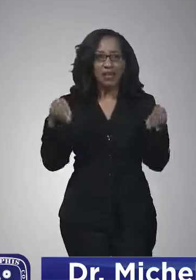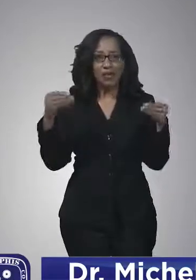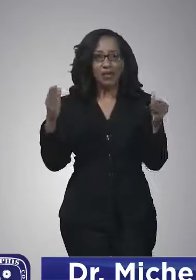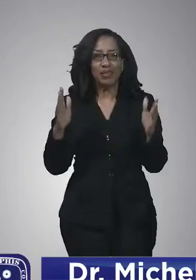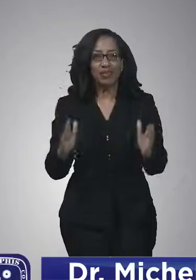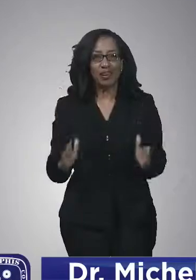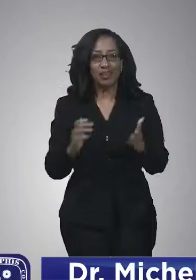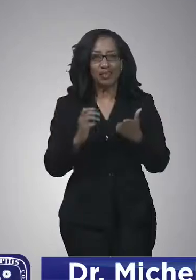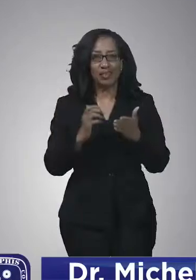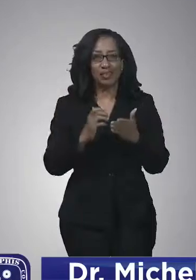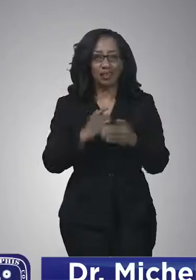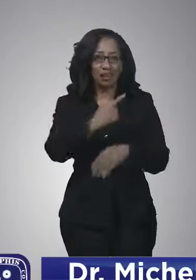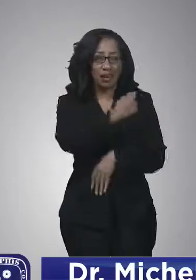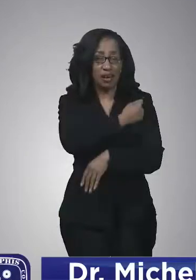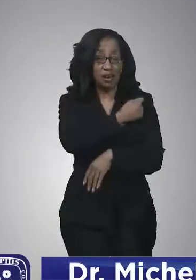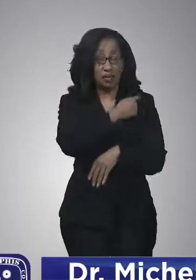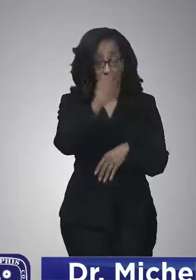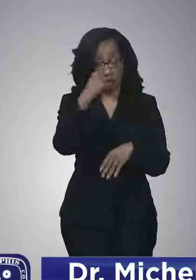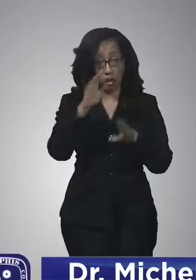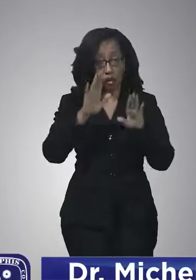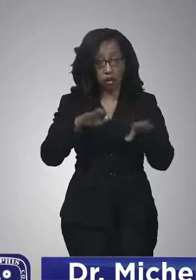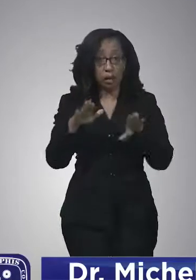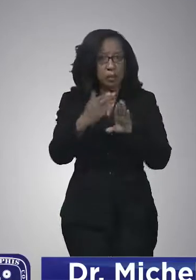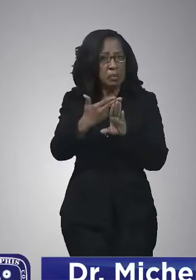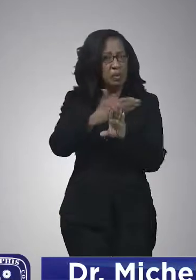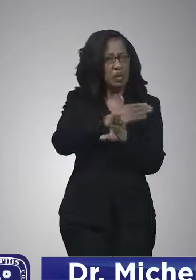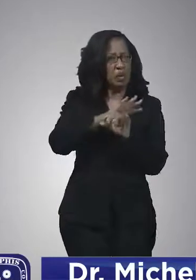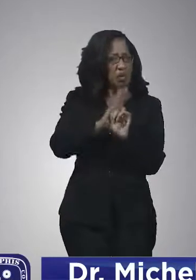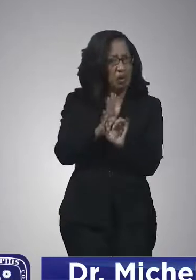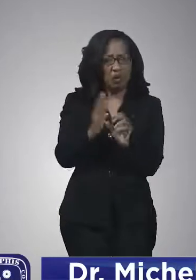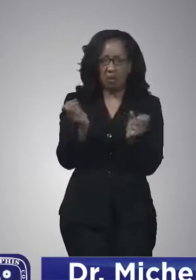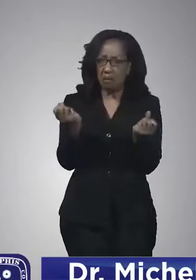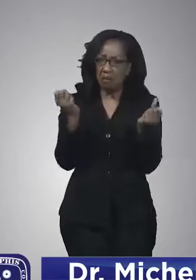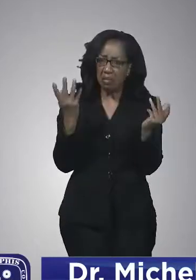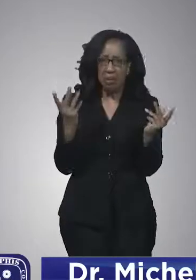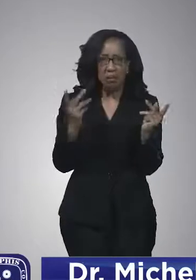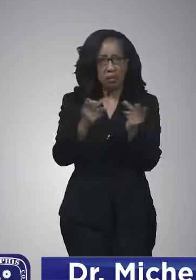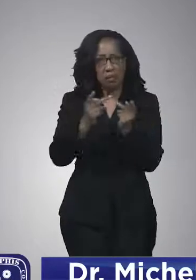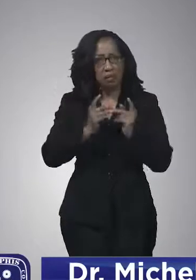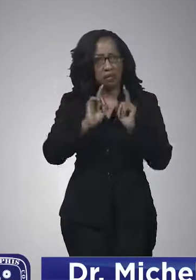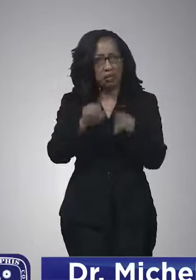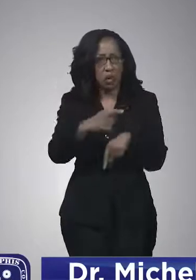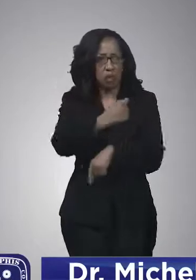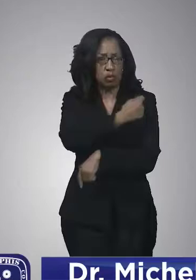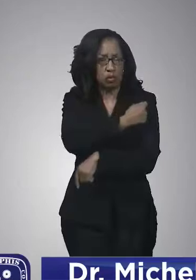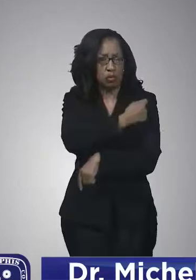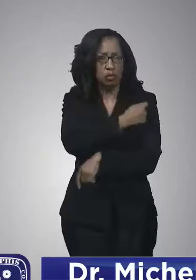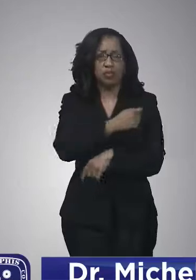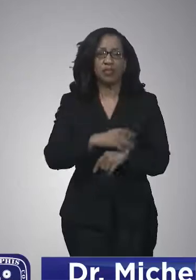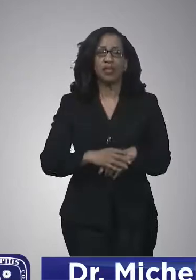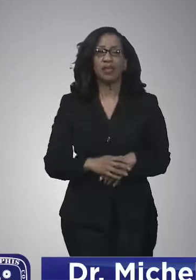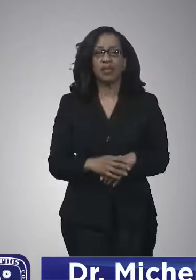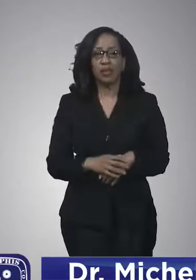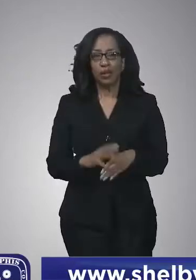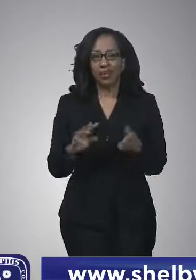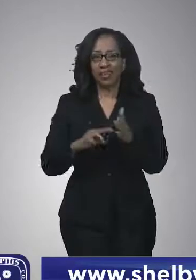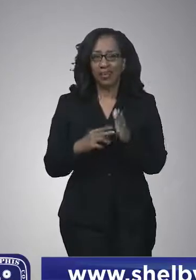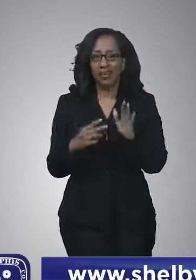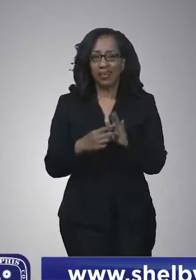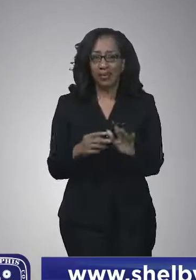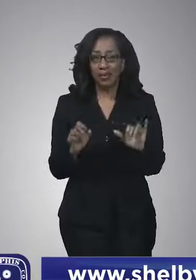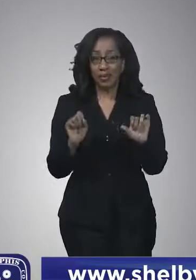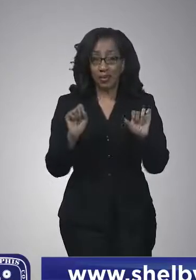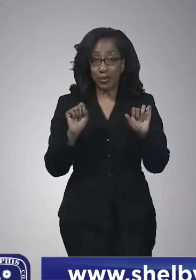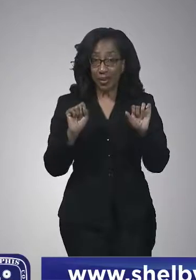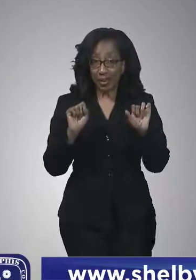to children, even pre-COVID. And so that has contributed to our ability to make sure